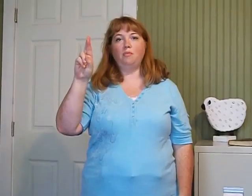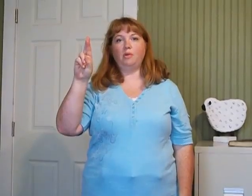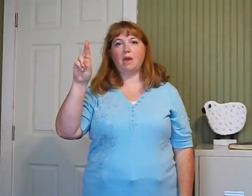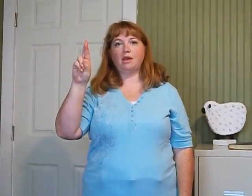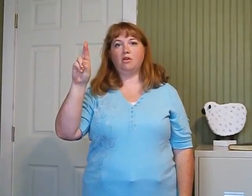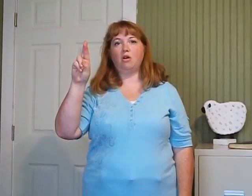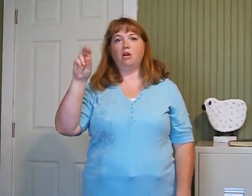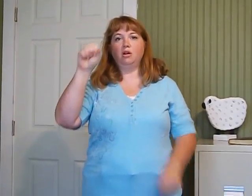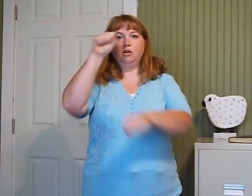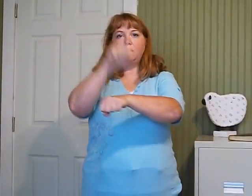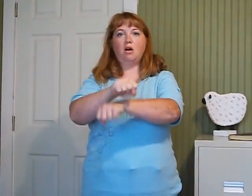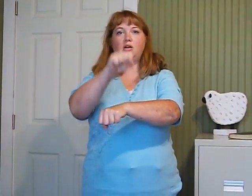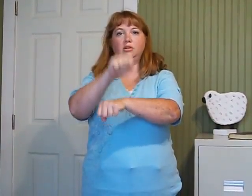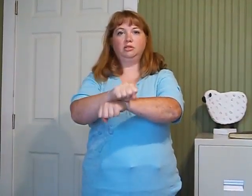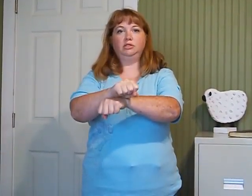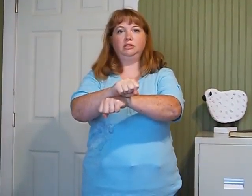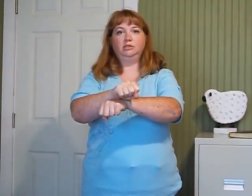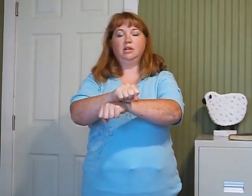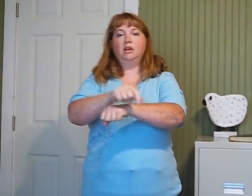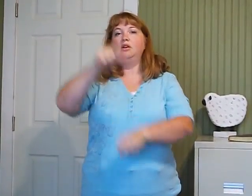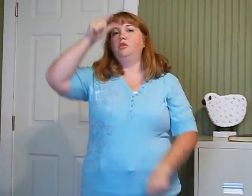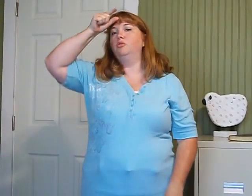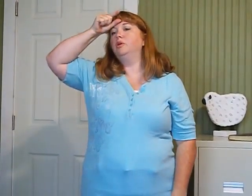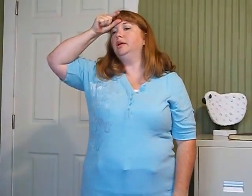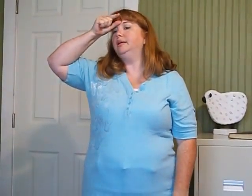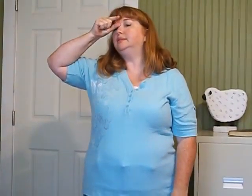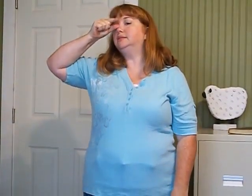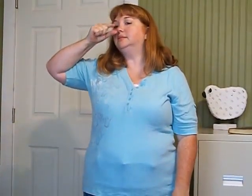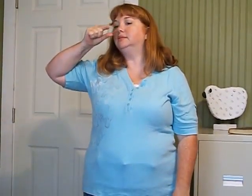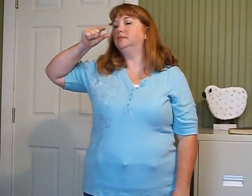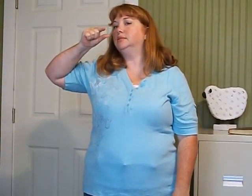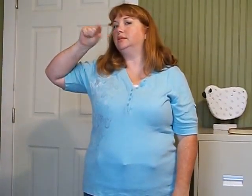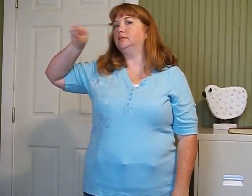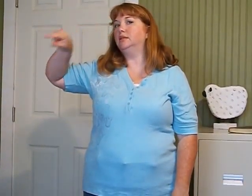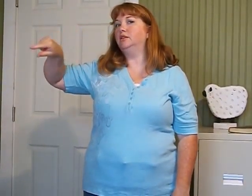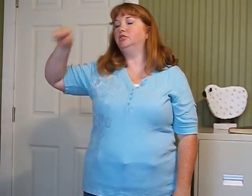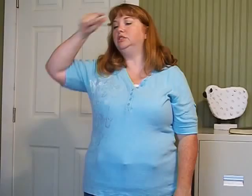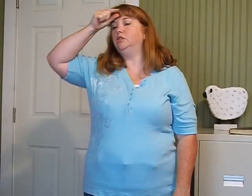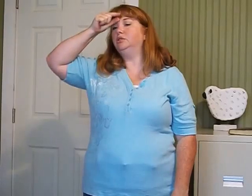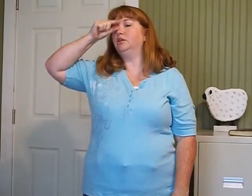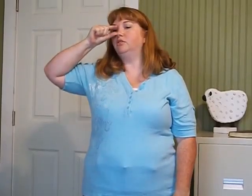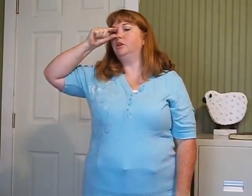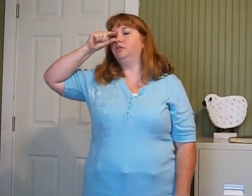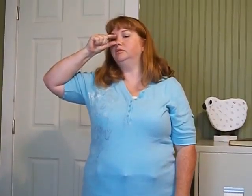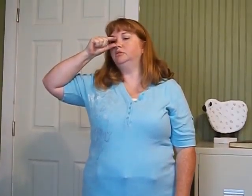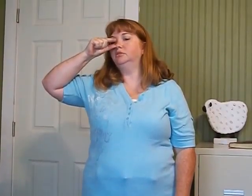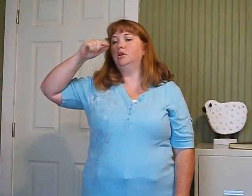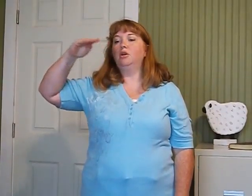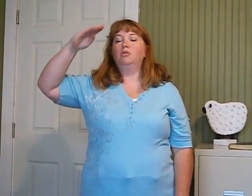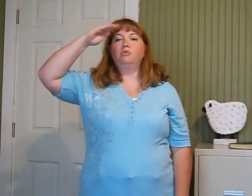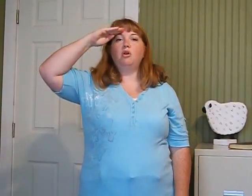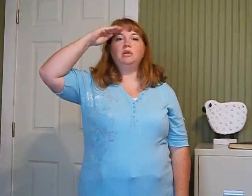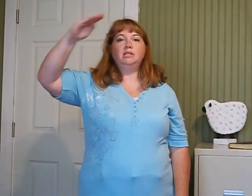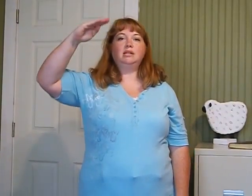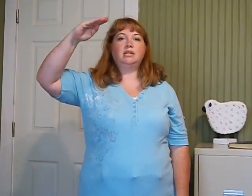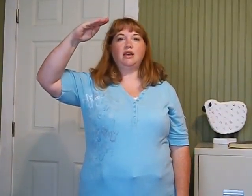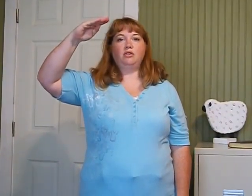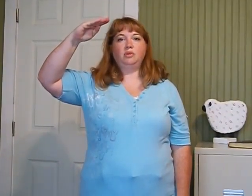Rome, we make an R, conquers. Greece, that's the letter G going down our nose. Roman dictator,